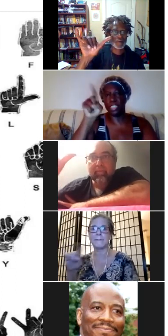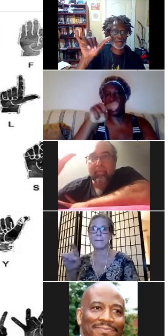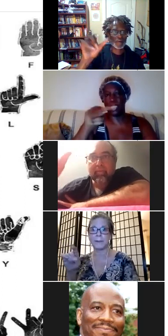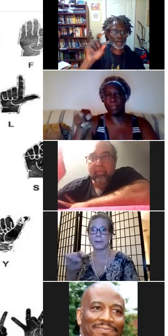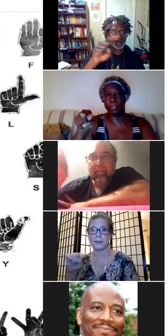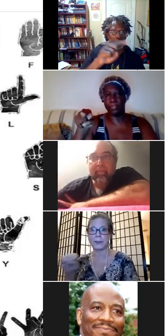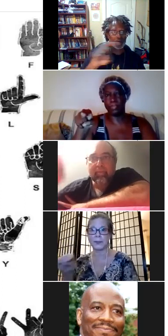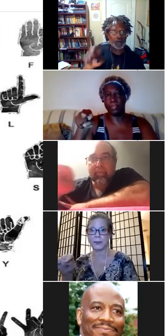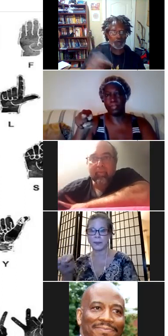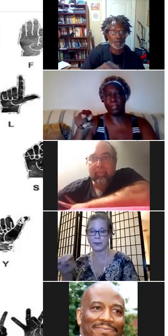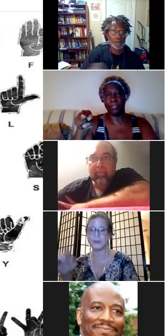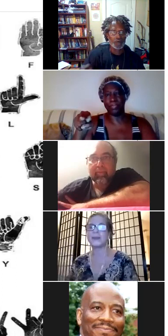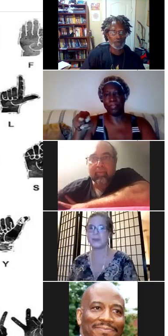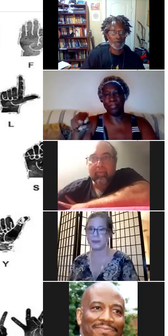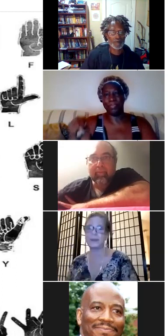Z.